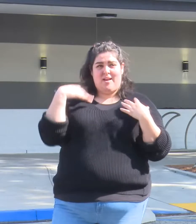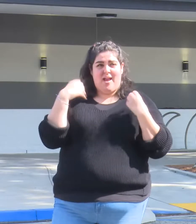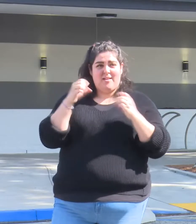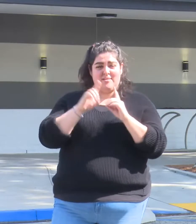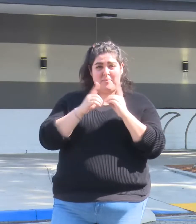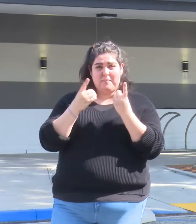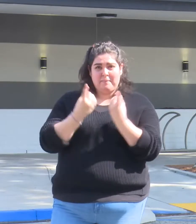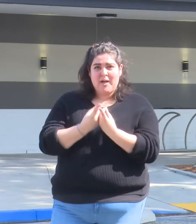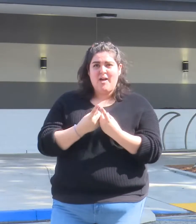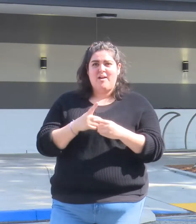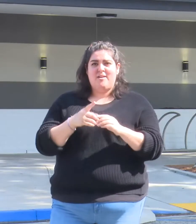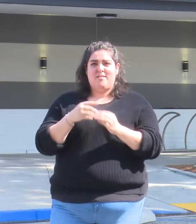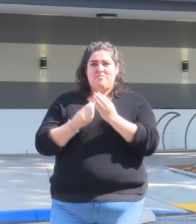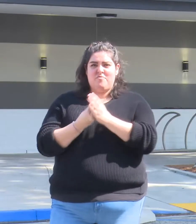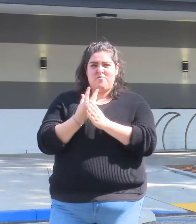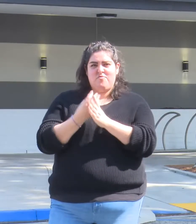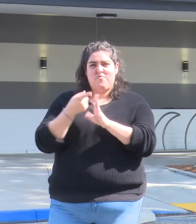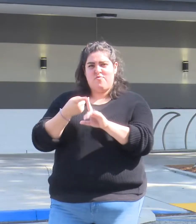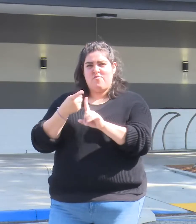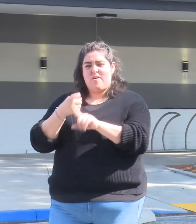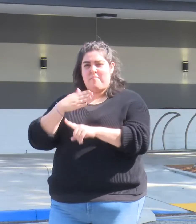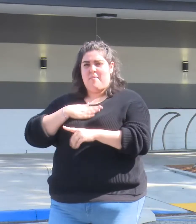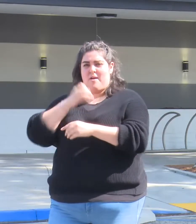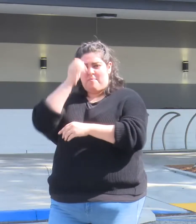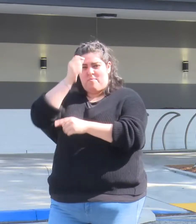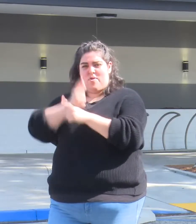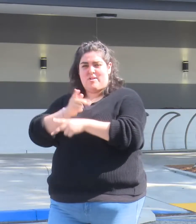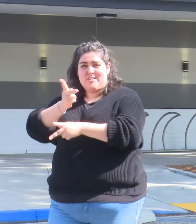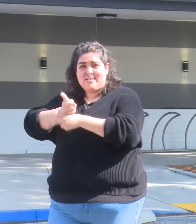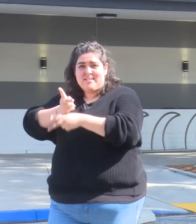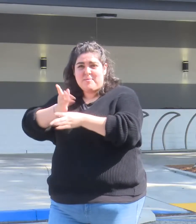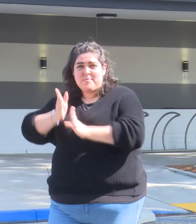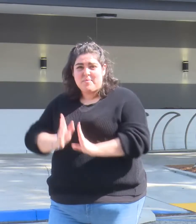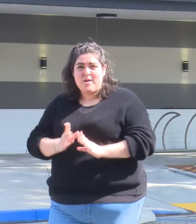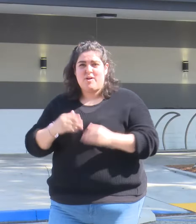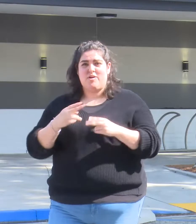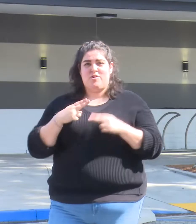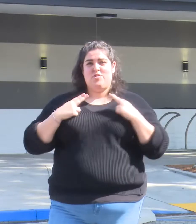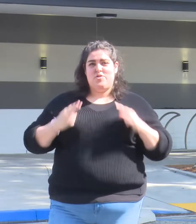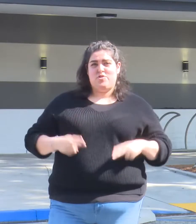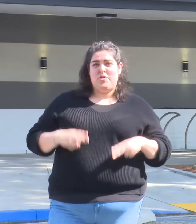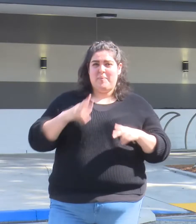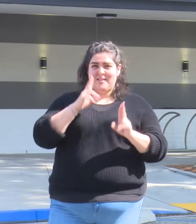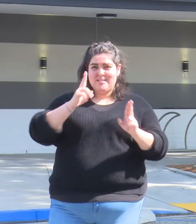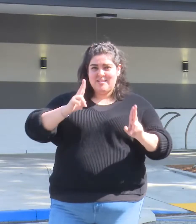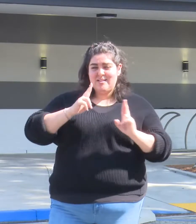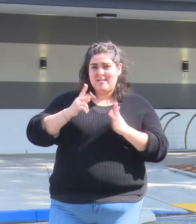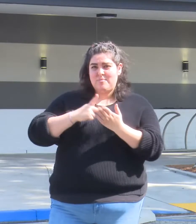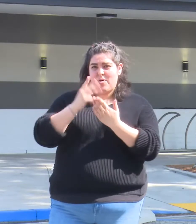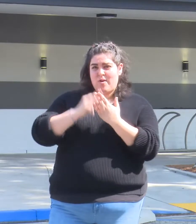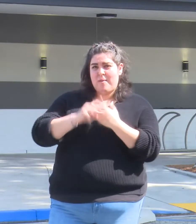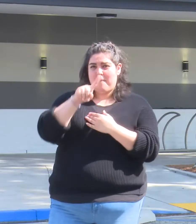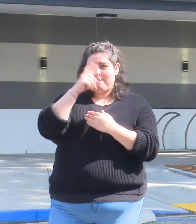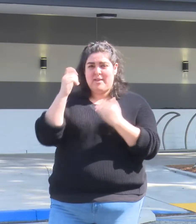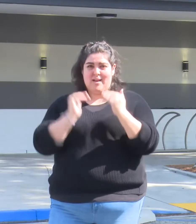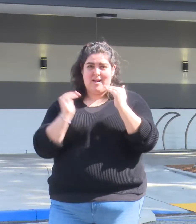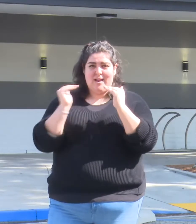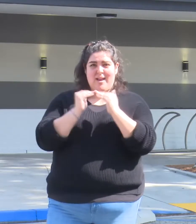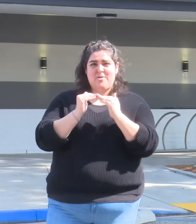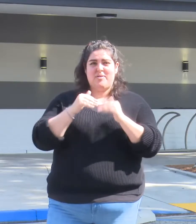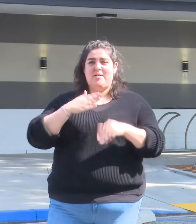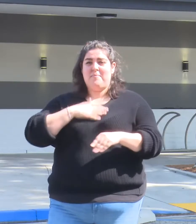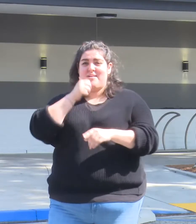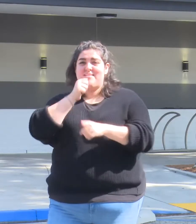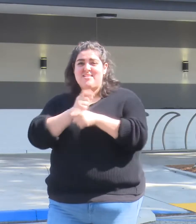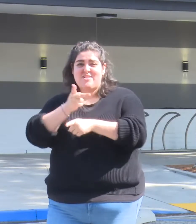grown out of our My Brother's Keeper initiative. Human Dignity Program is here. The Black Health Equity Program is here. My Sister's Keeper Program